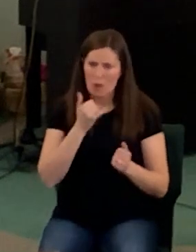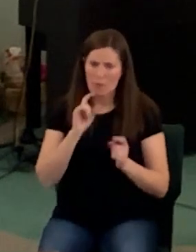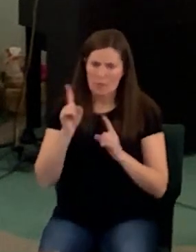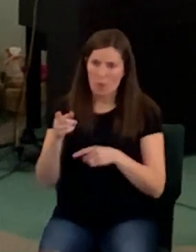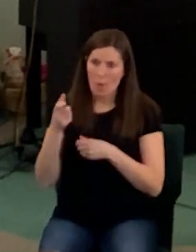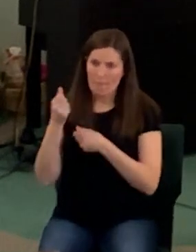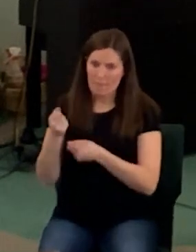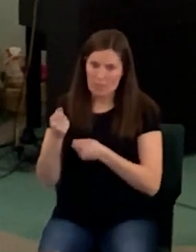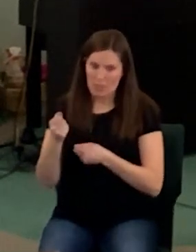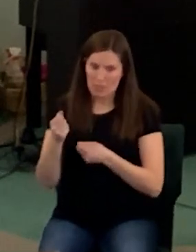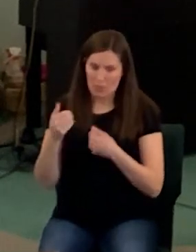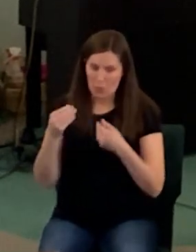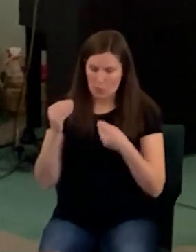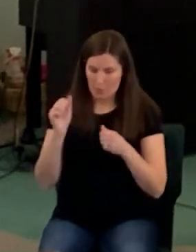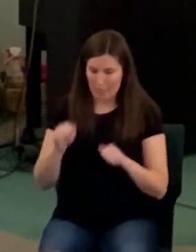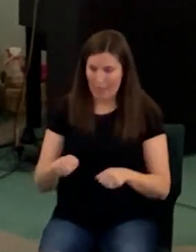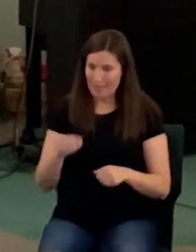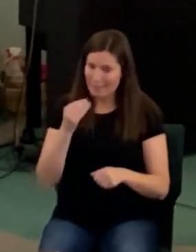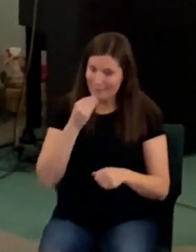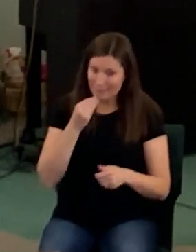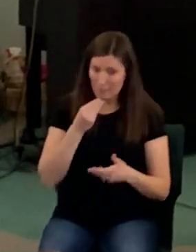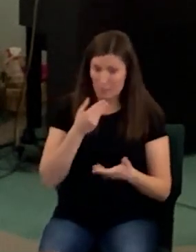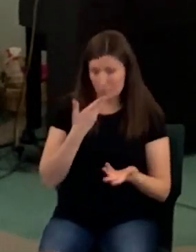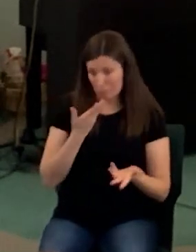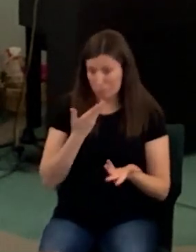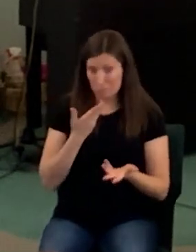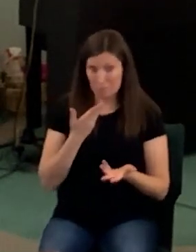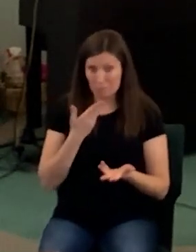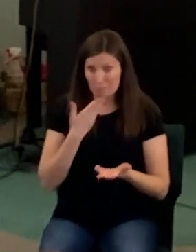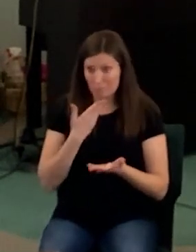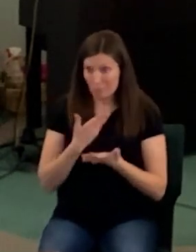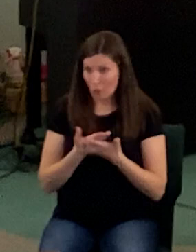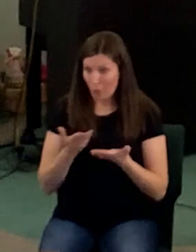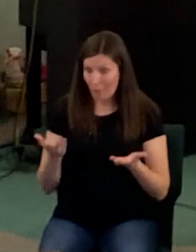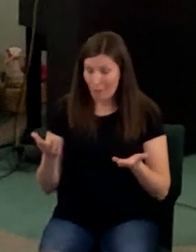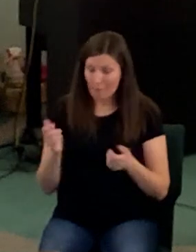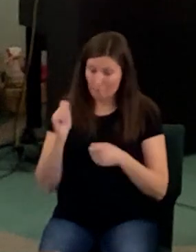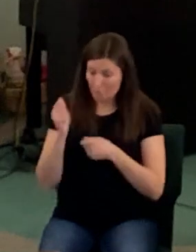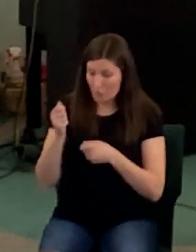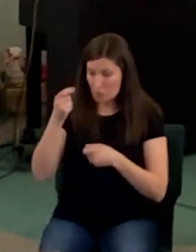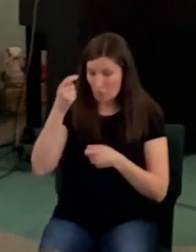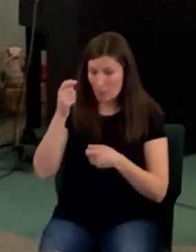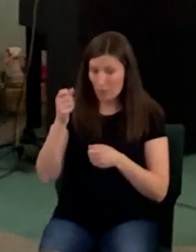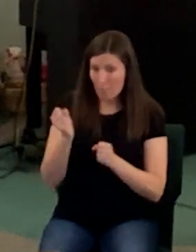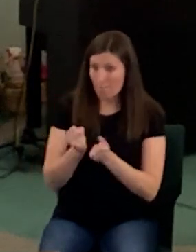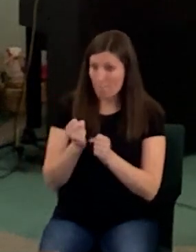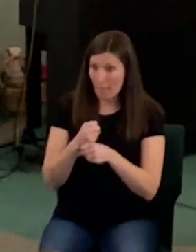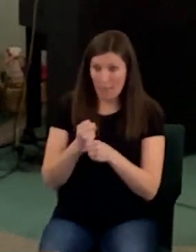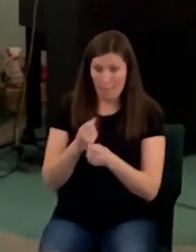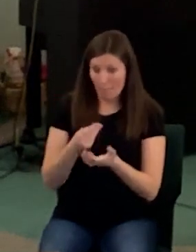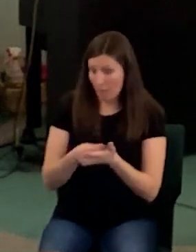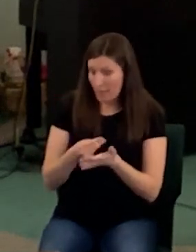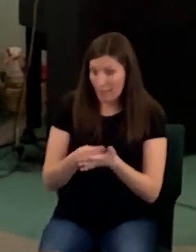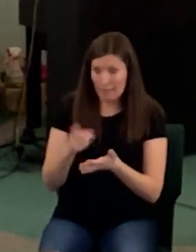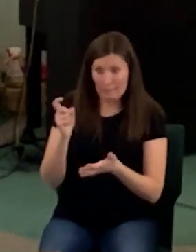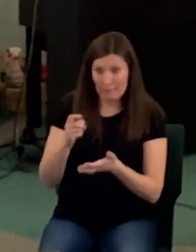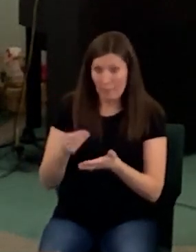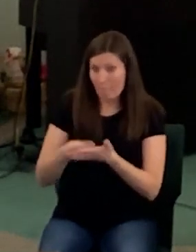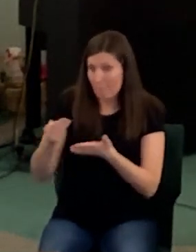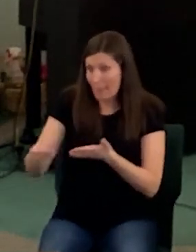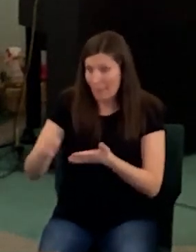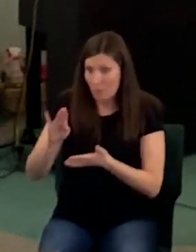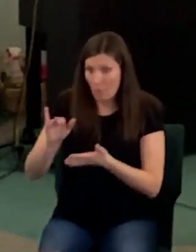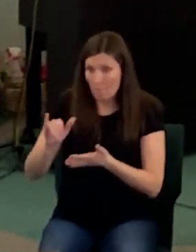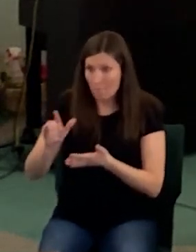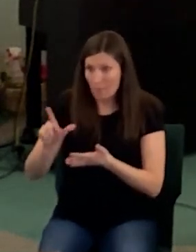fishing so you can eat. There's nothing wrong with fishing so you can make some money and pay your bills.